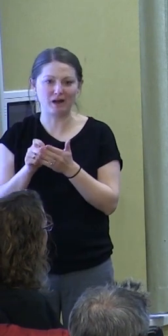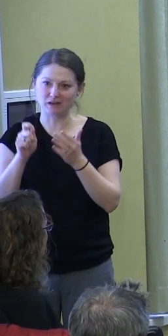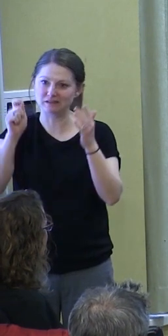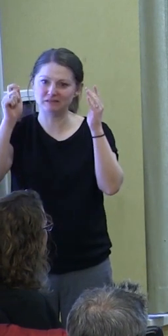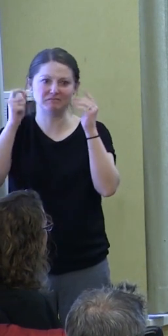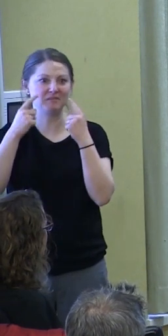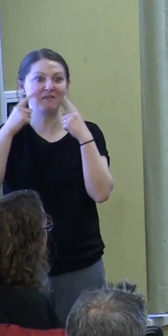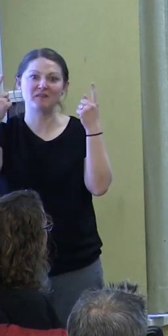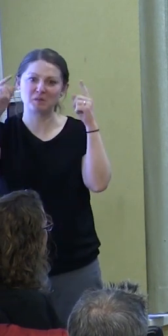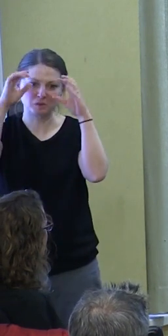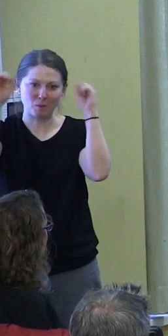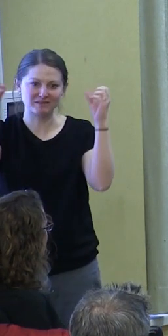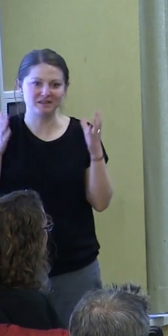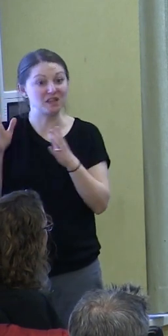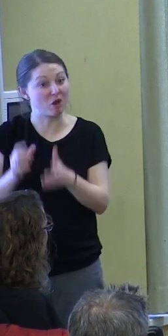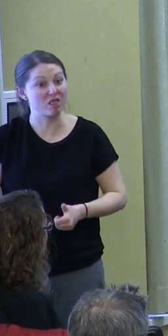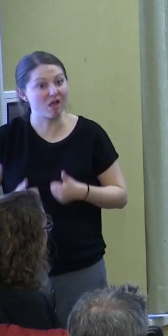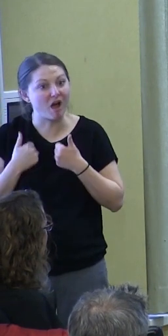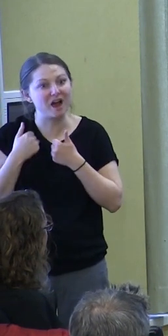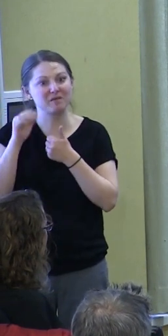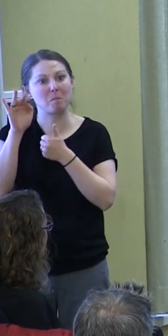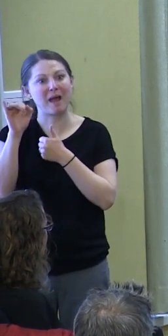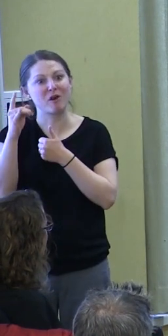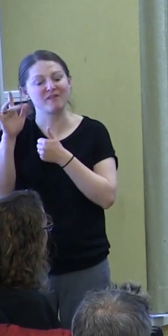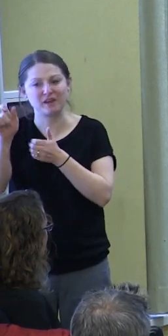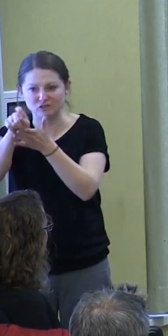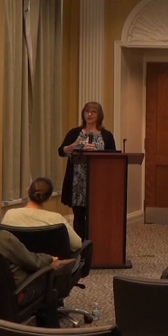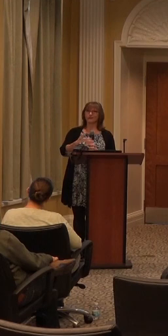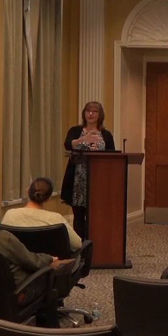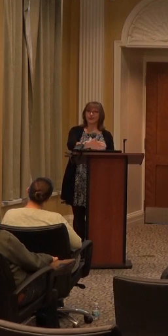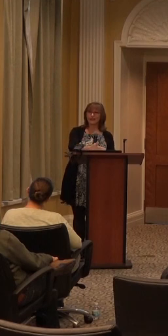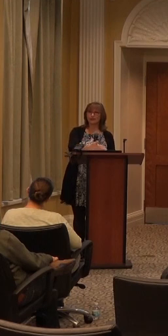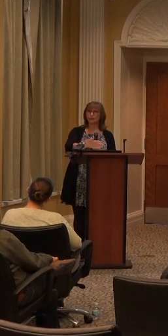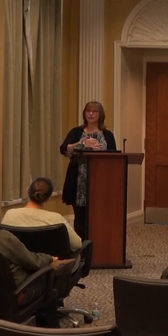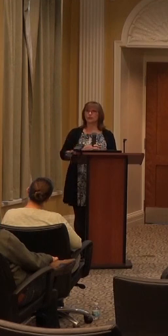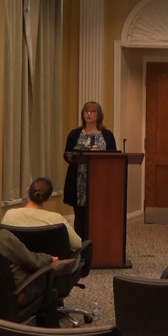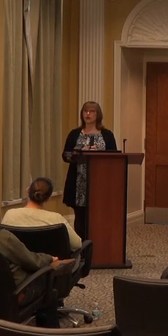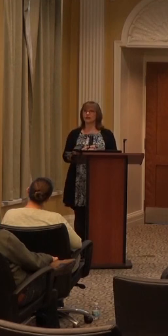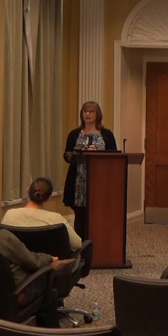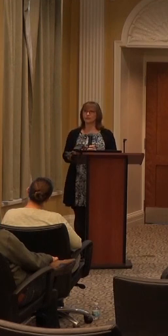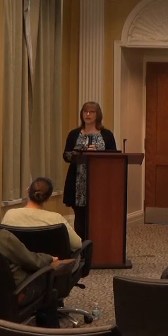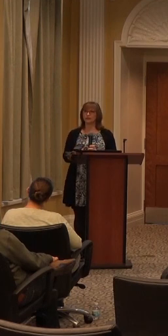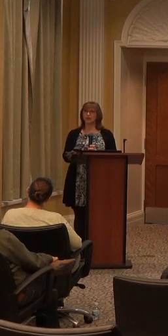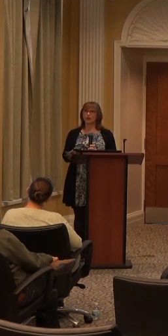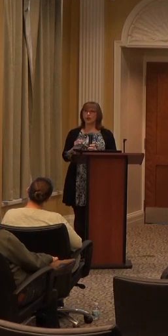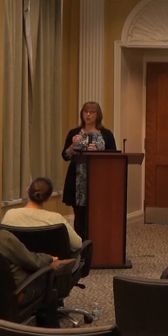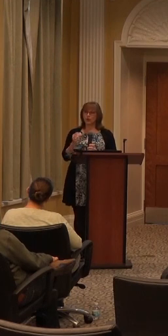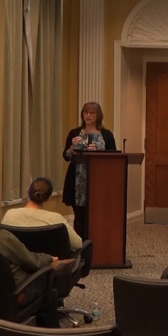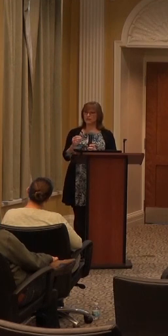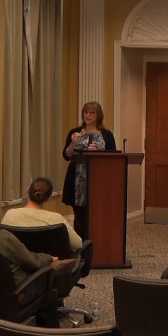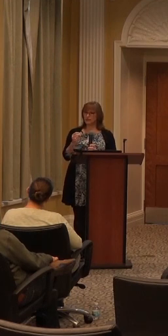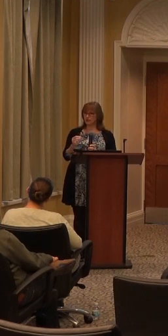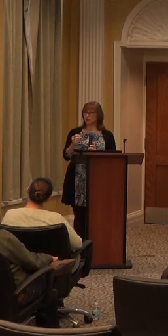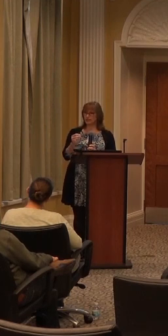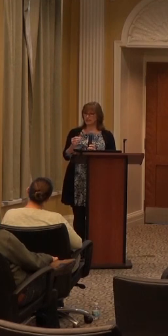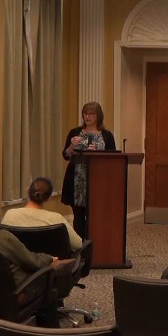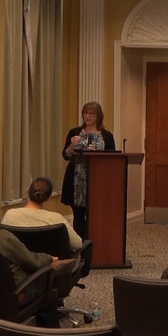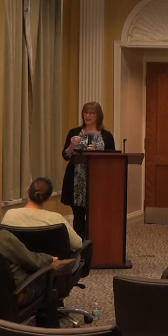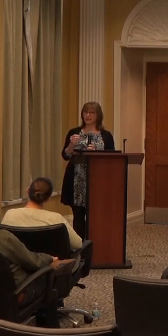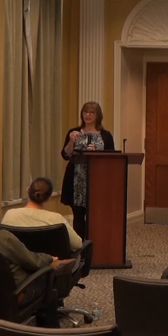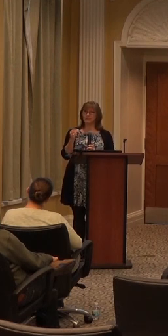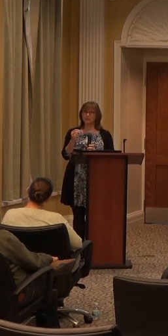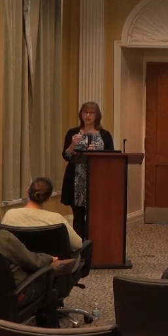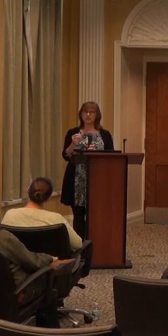this country. And it reminded, you reminded me of them when they were talking about what this country